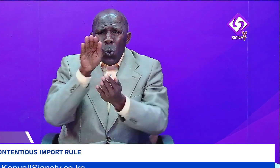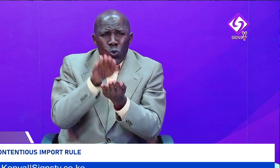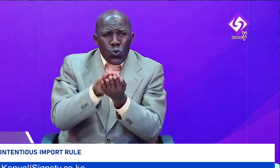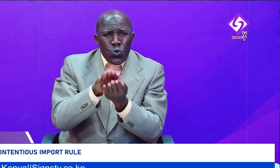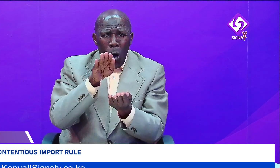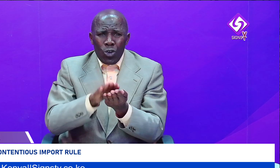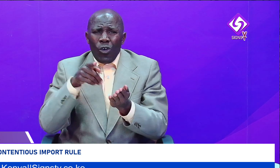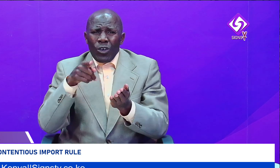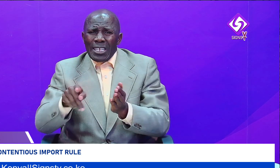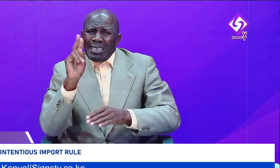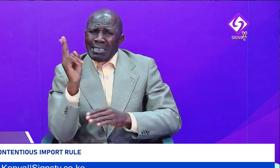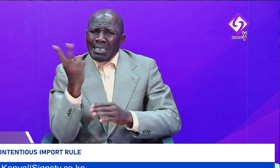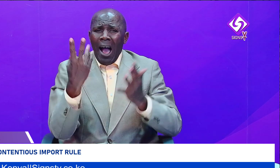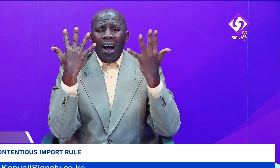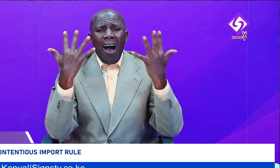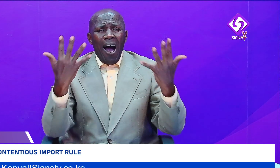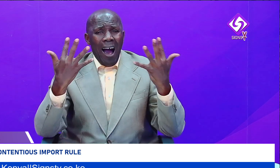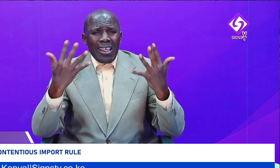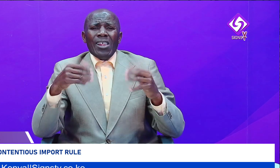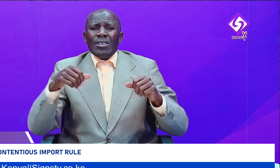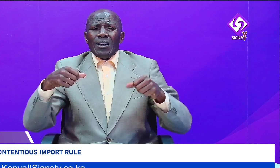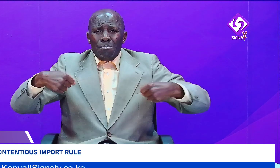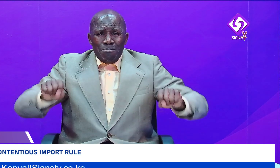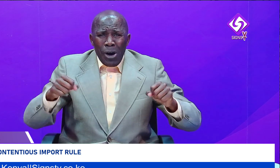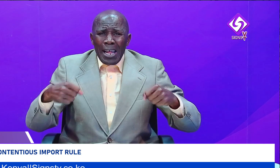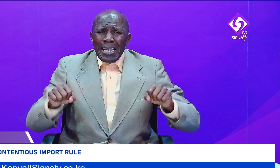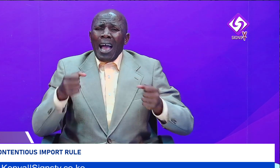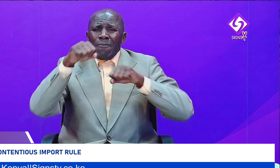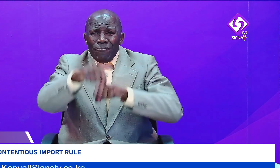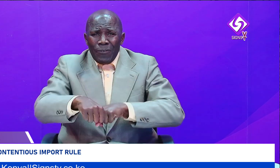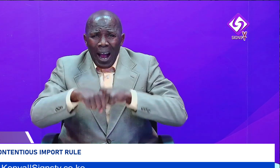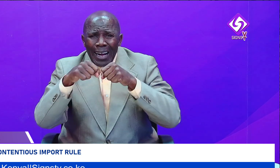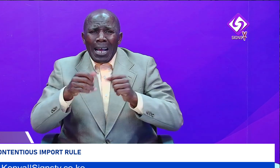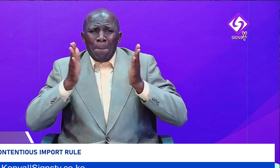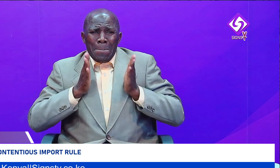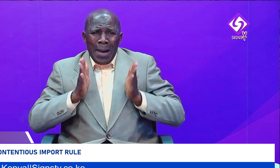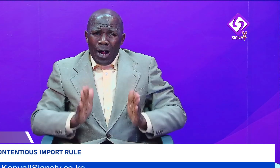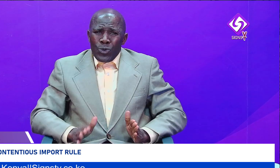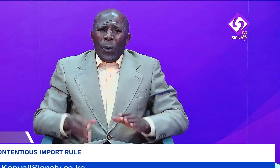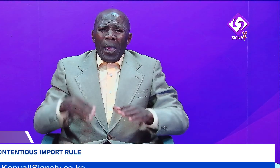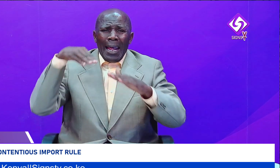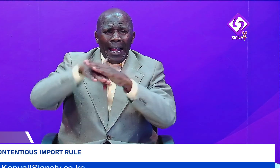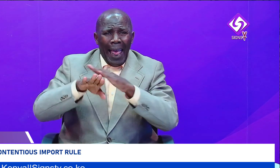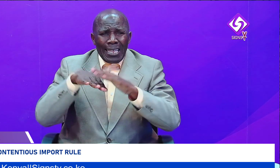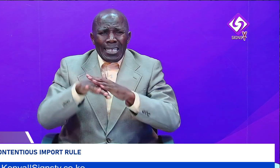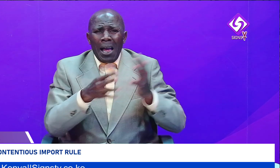burden by free non-business imports, including used goods, second-hand motor